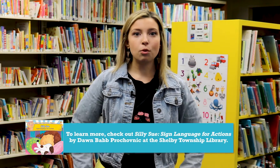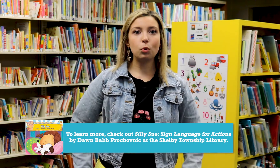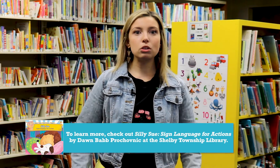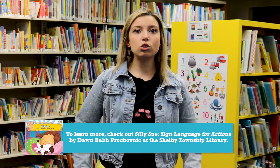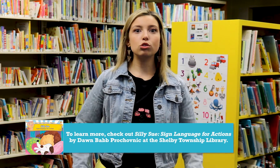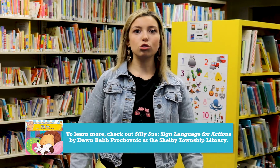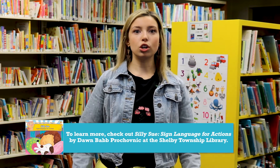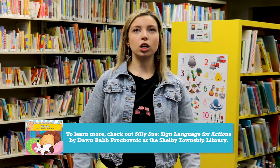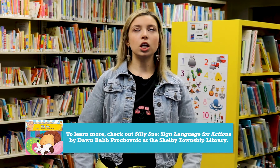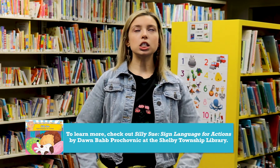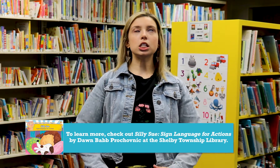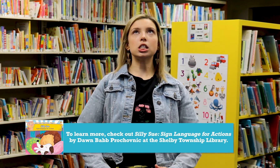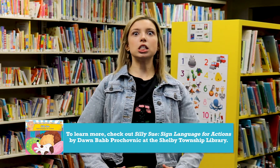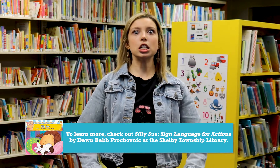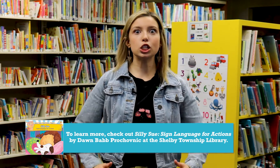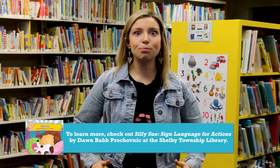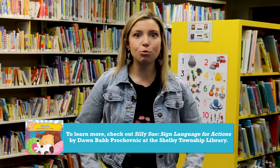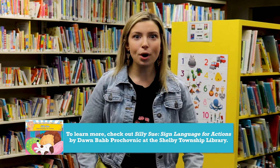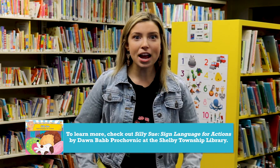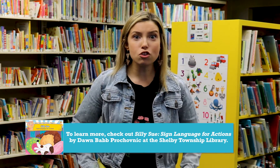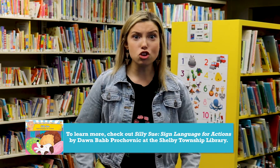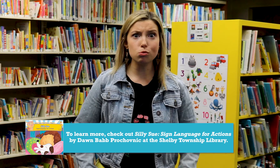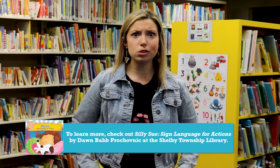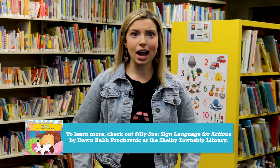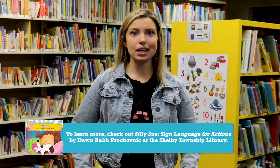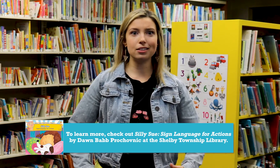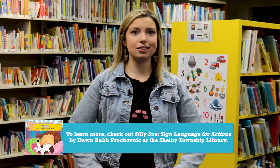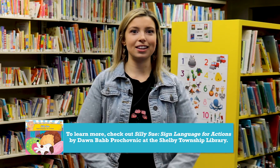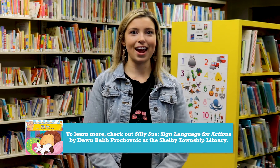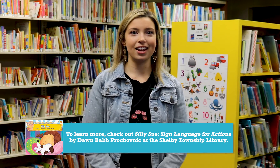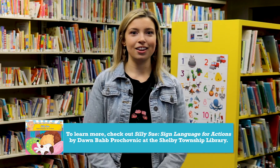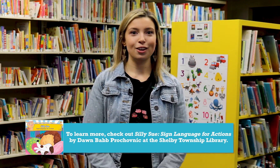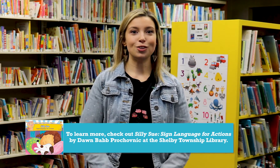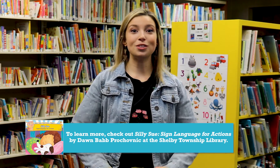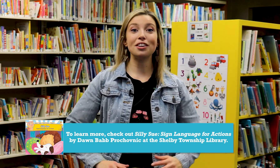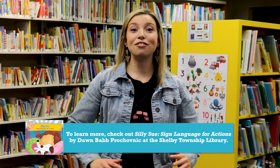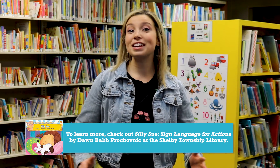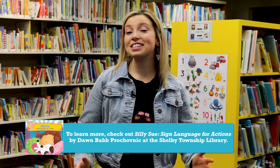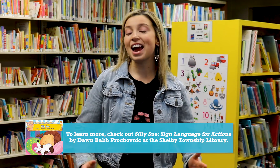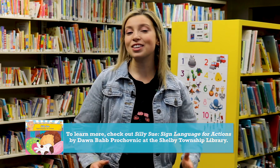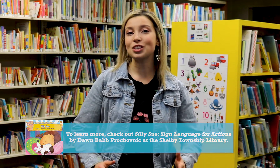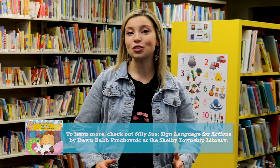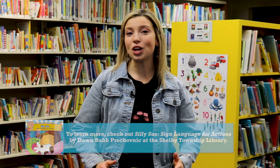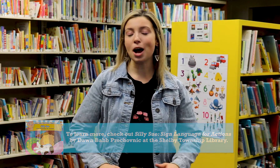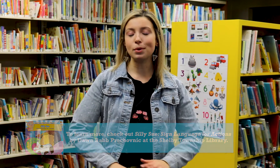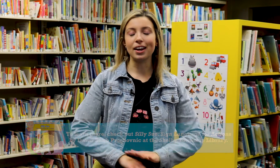We just learned 6 brand new signs today. You did a fantastic